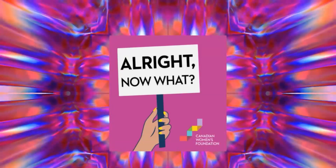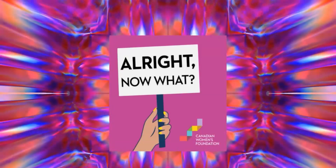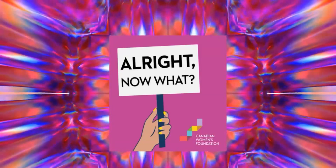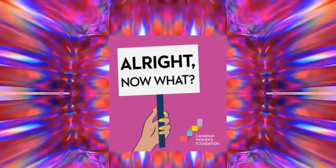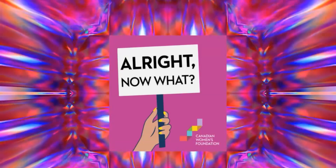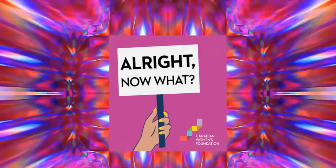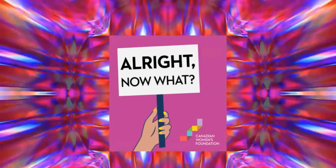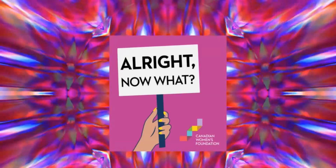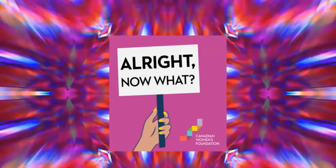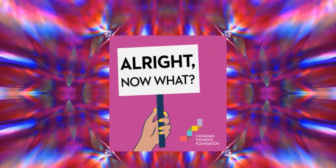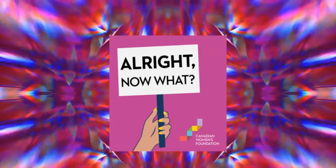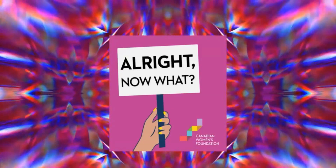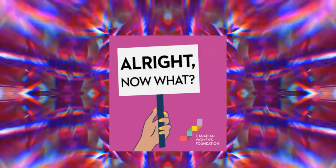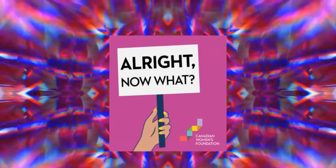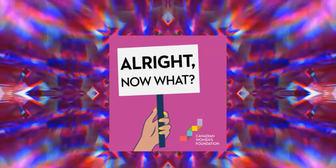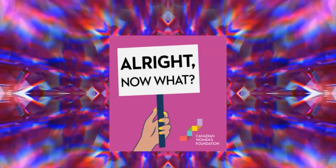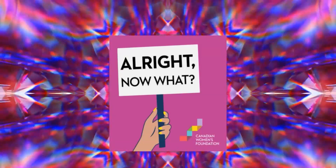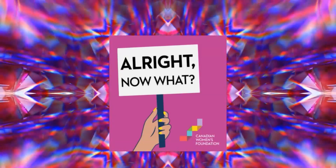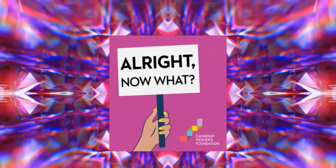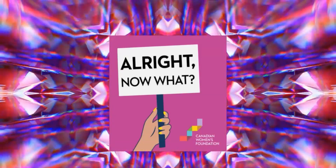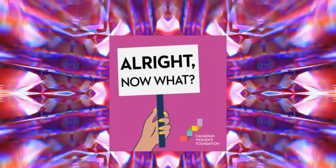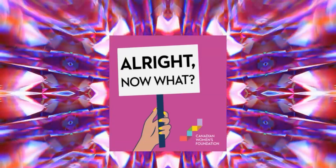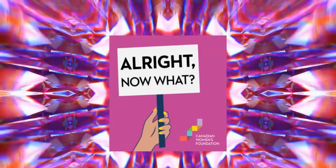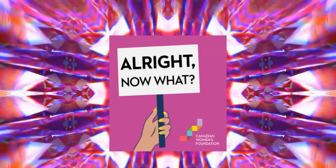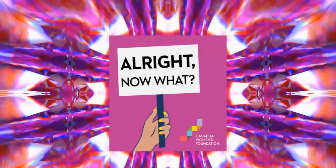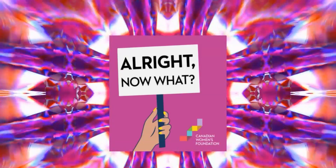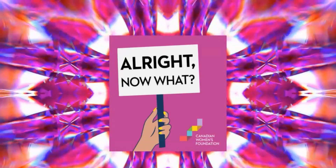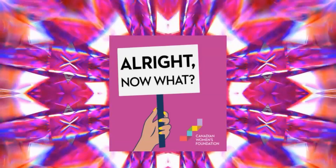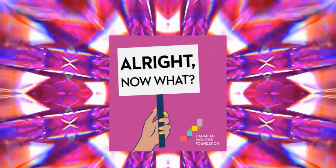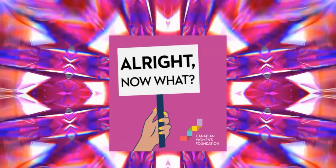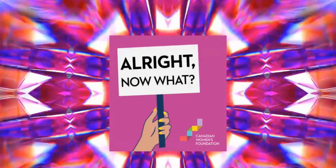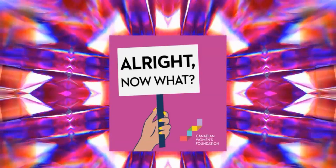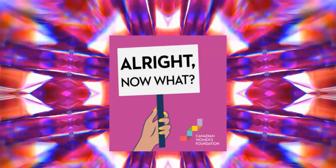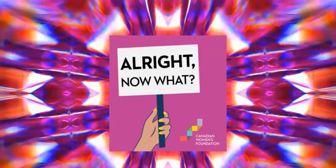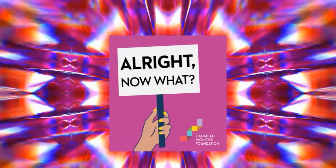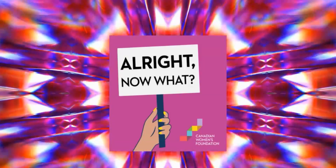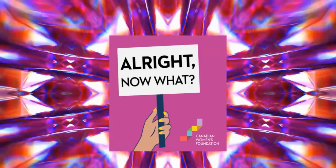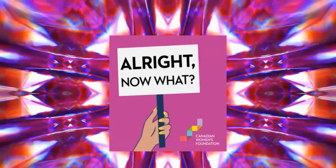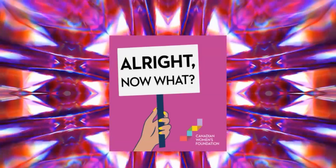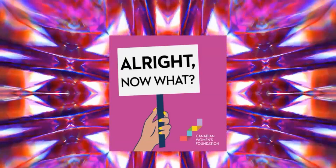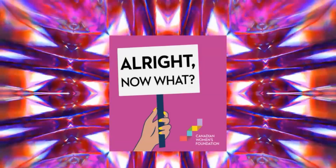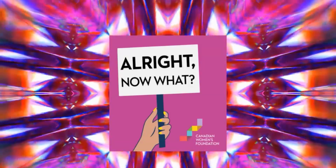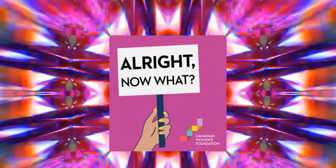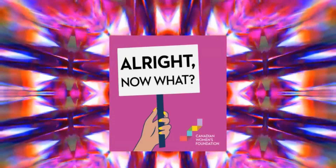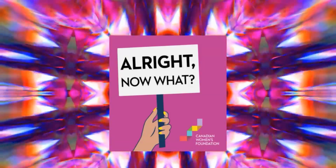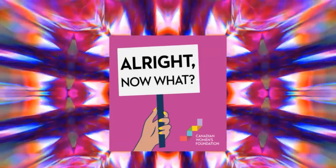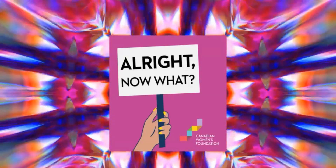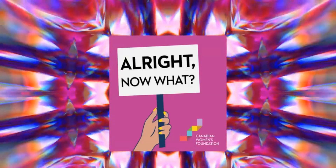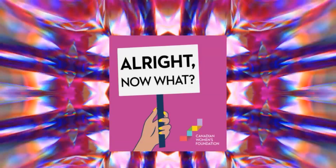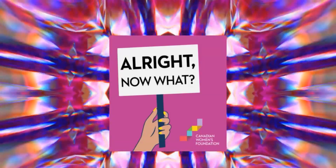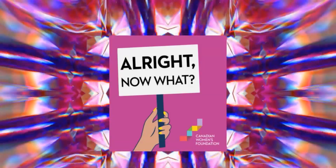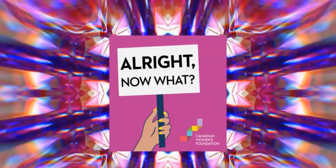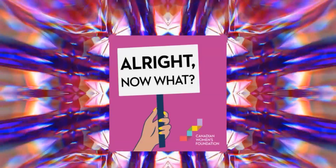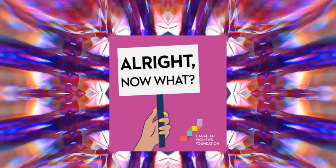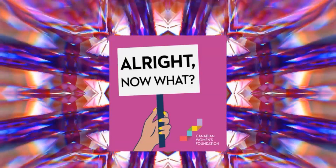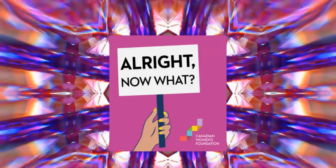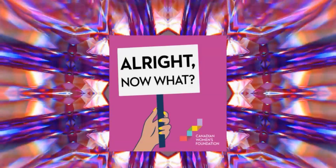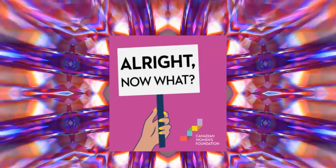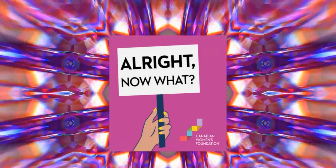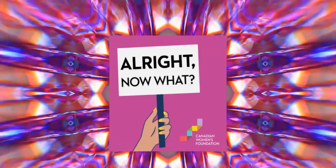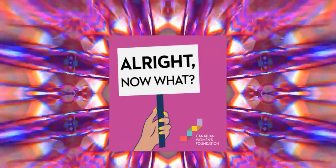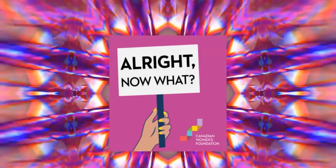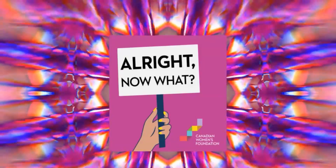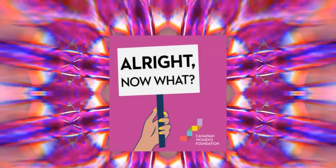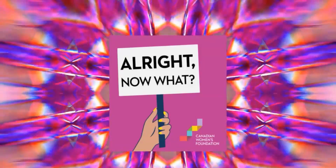this person. And unfortunately, even though they block or they say no, well, they will still find them on Facebook, or they will still, you know, text message